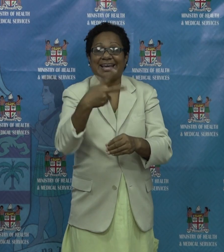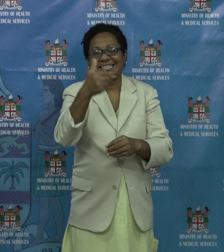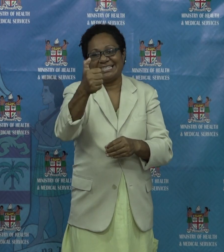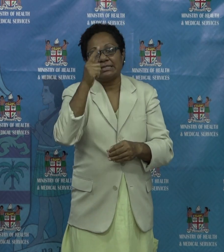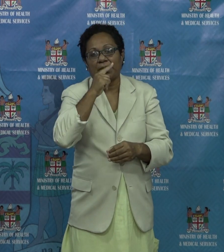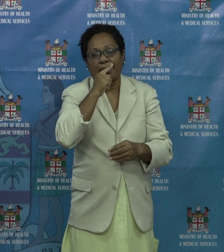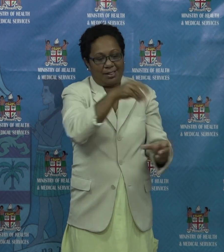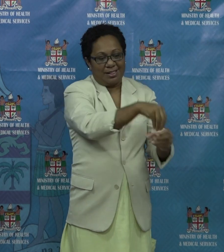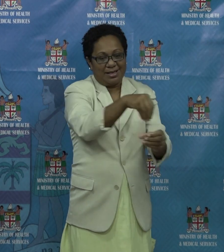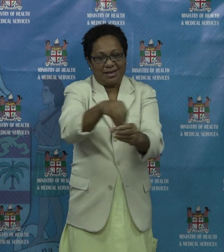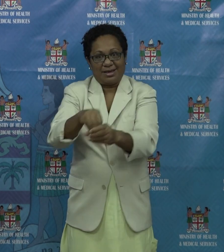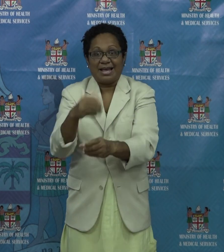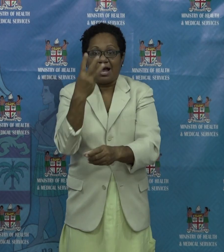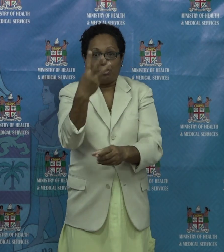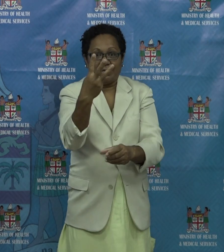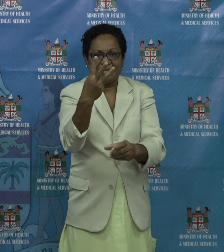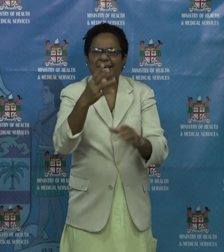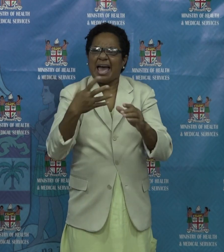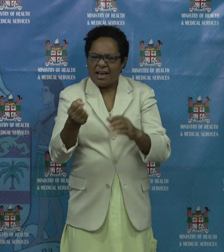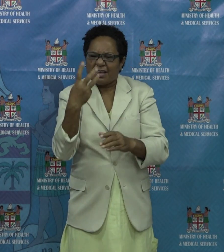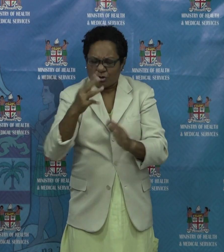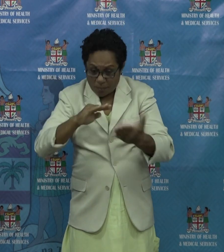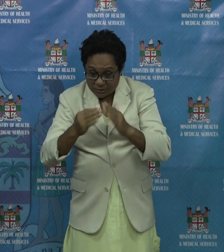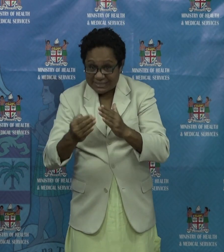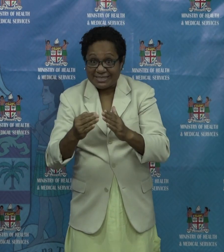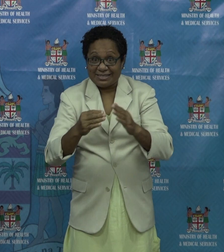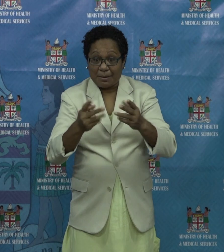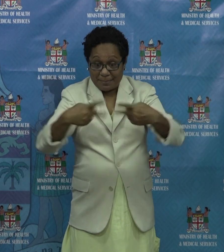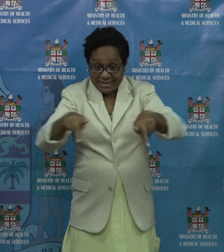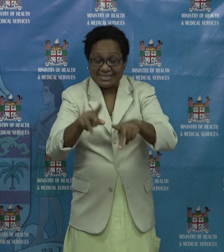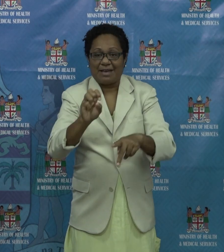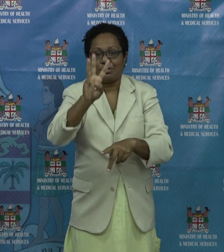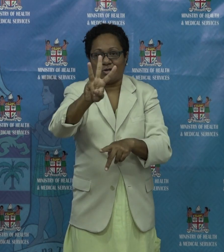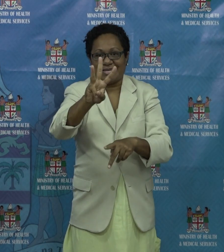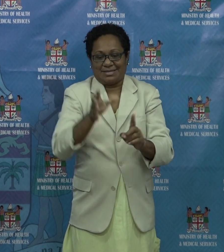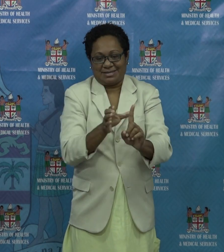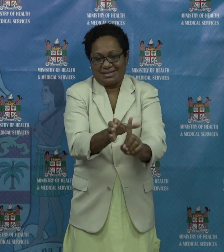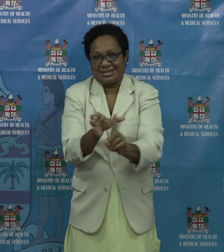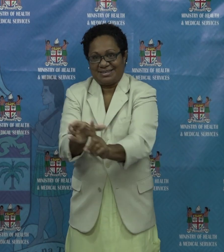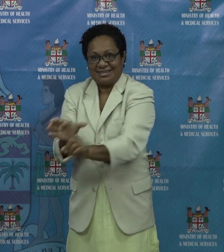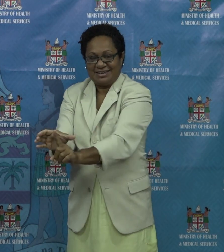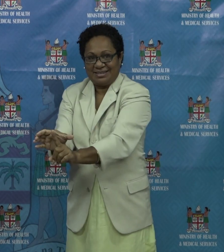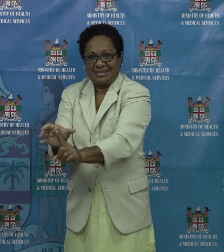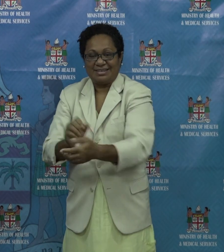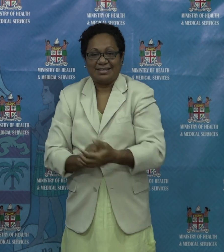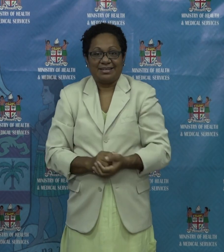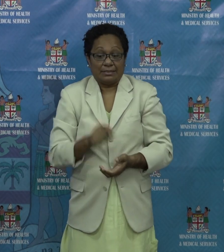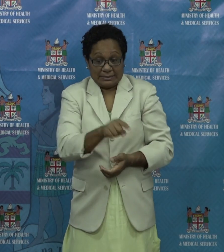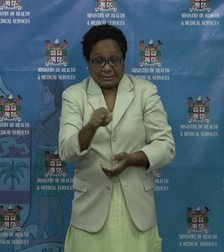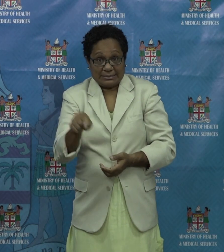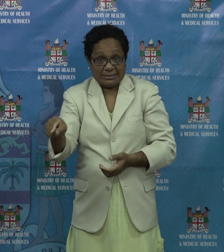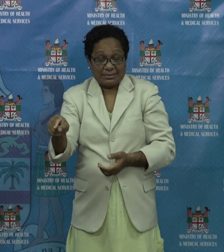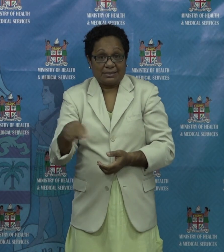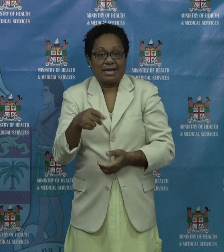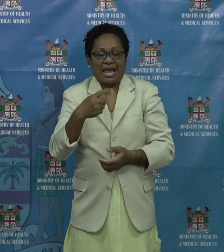individuals in 3 community isolation facilities. And as I've stated before, these facilities have positive cases